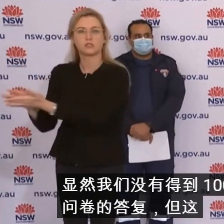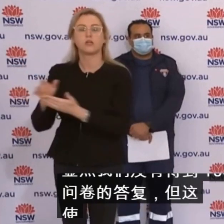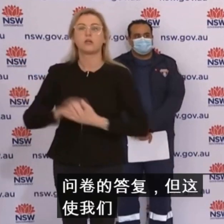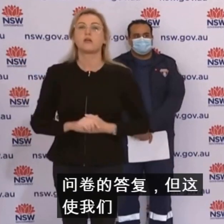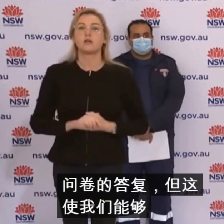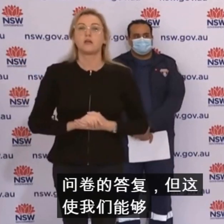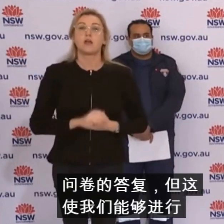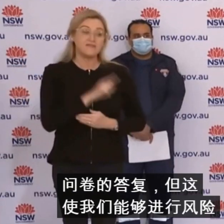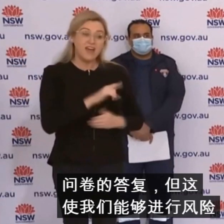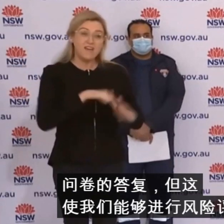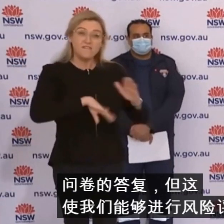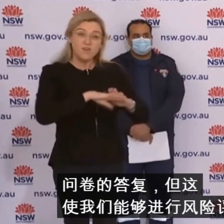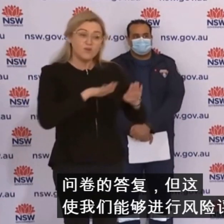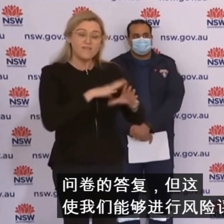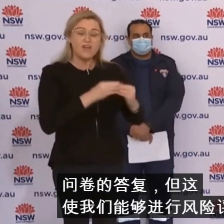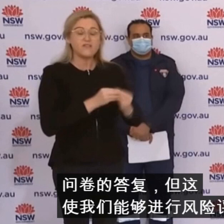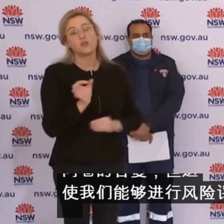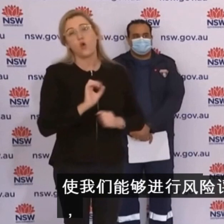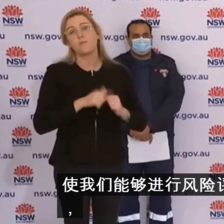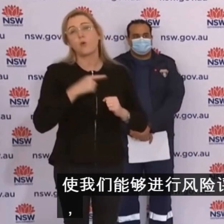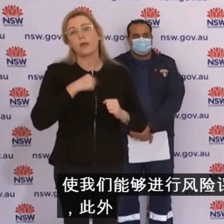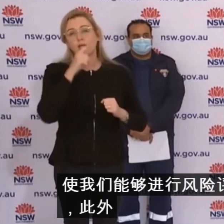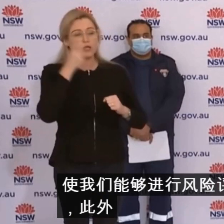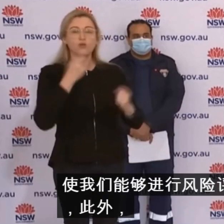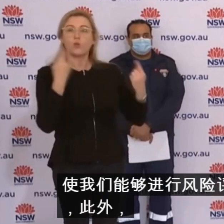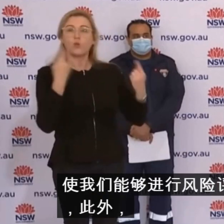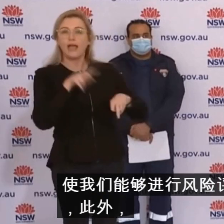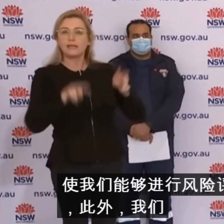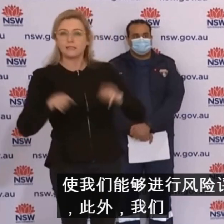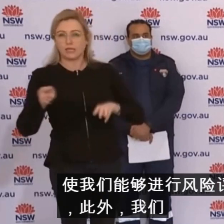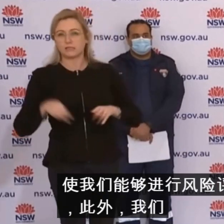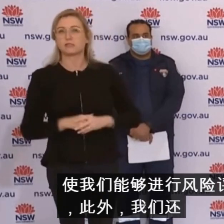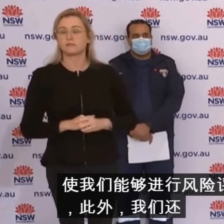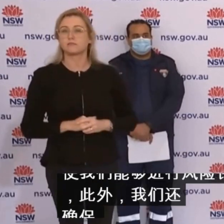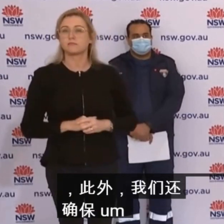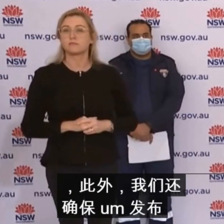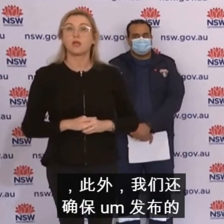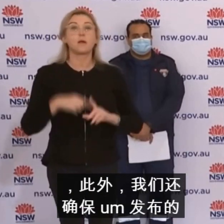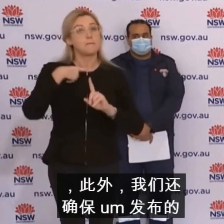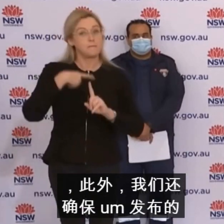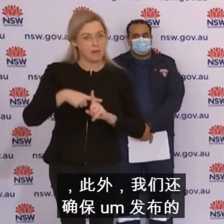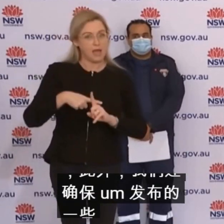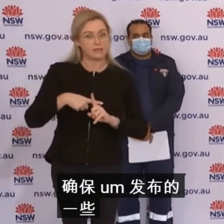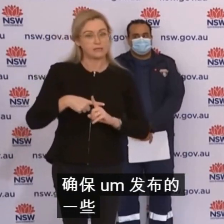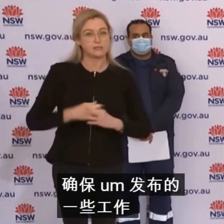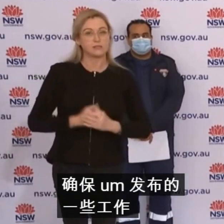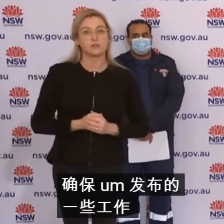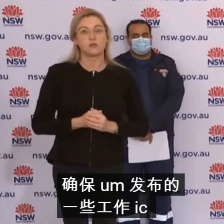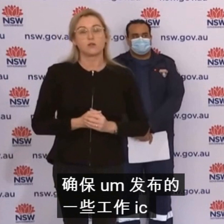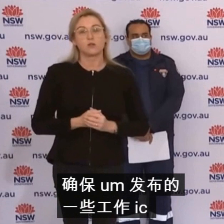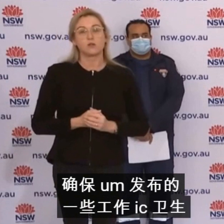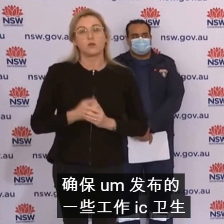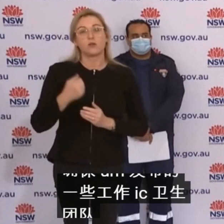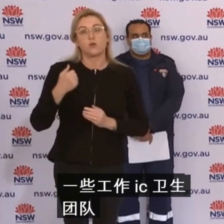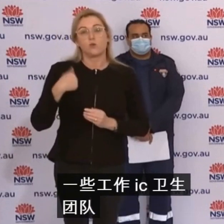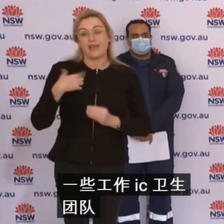but that's allowing us to risk assess. In addition, we are also making sure that some of the work that